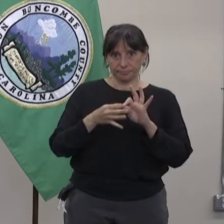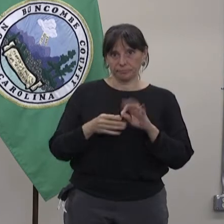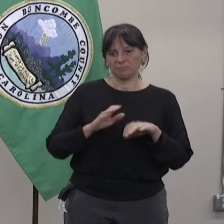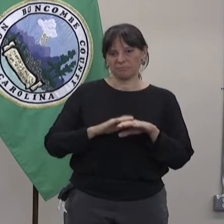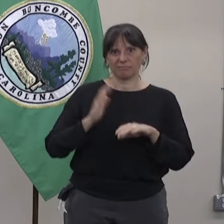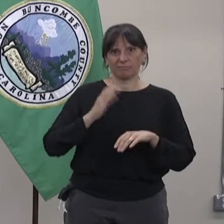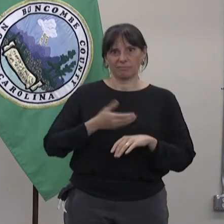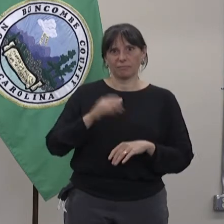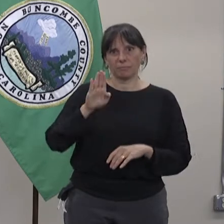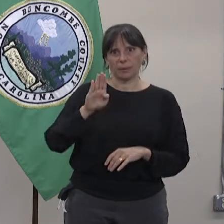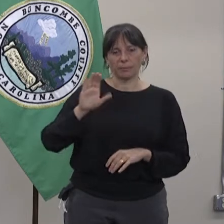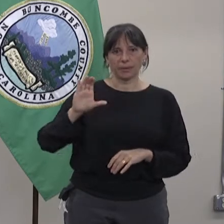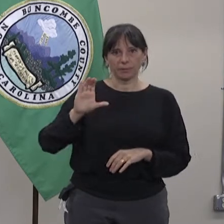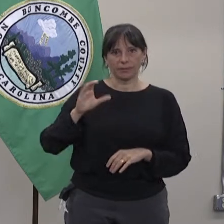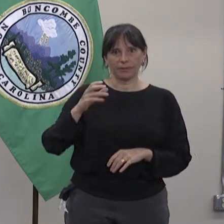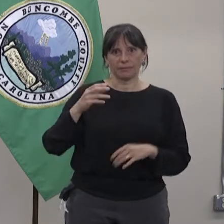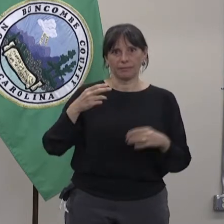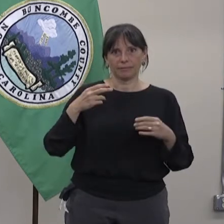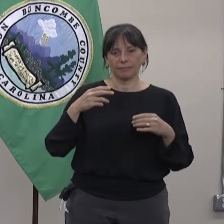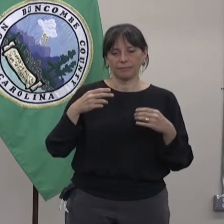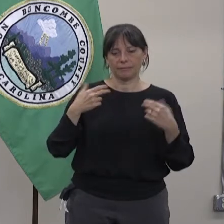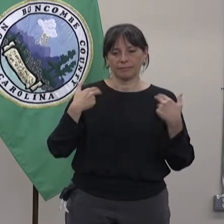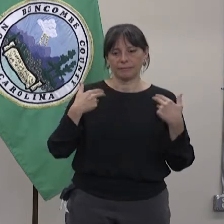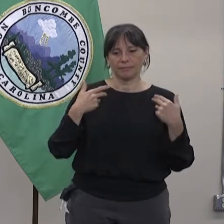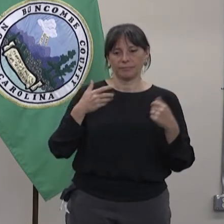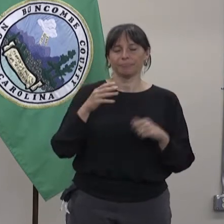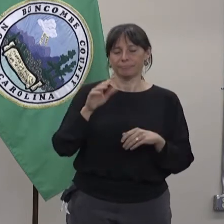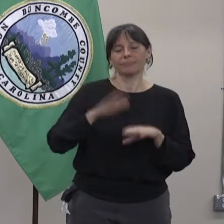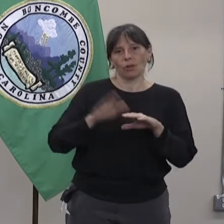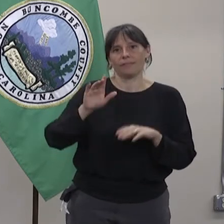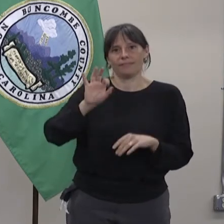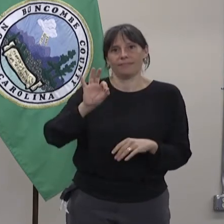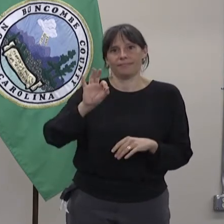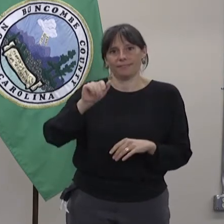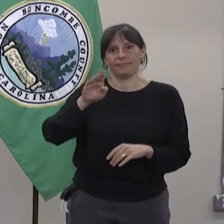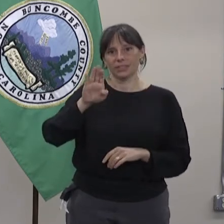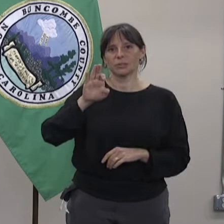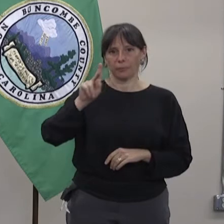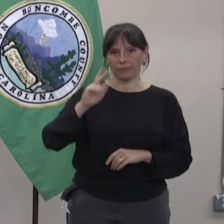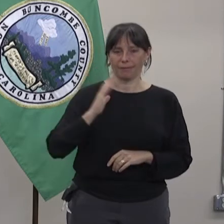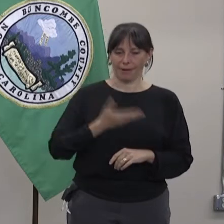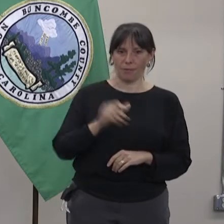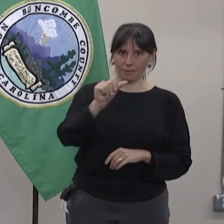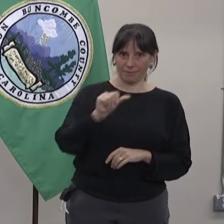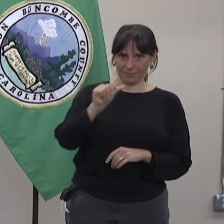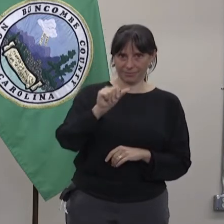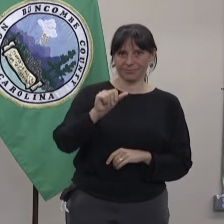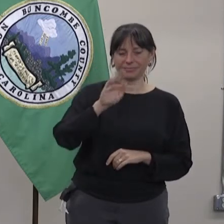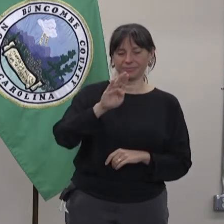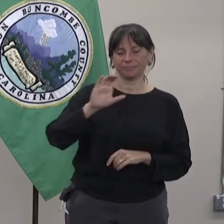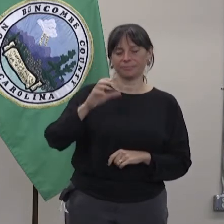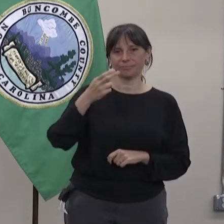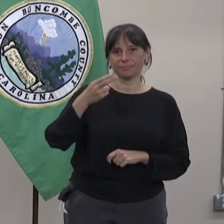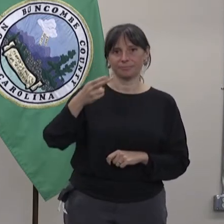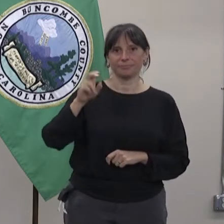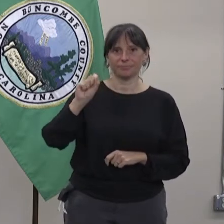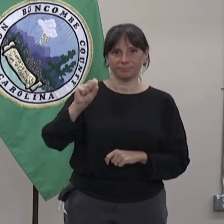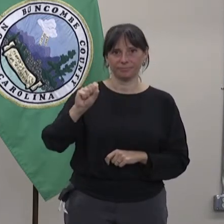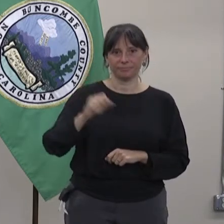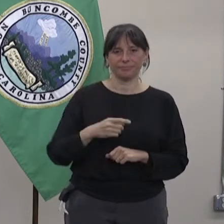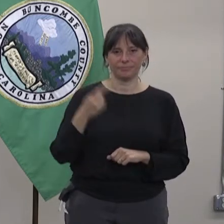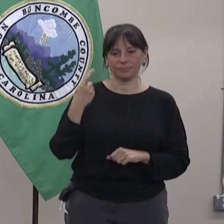Health and Human Services Facebook page, and that can be found on Facebook at